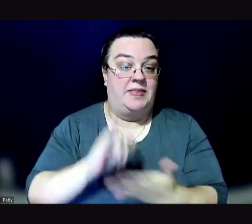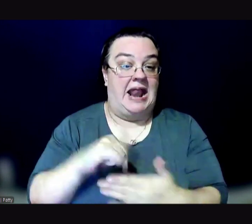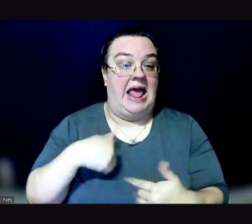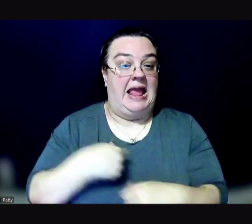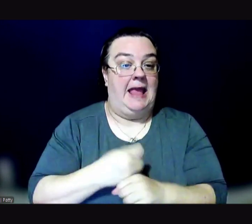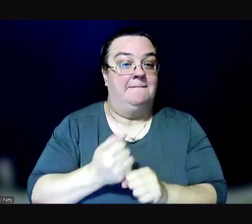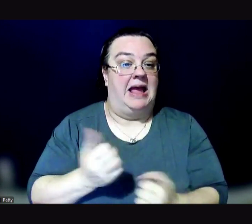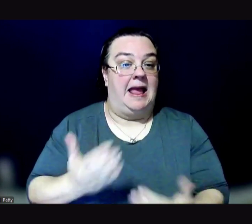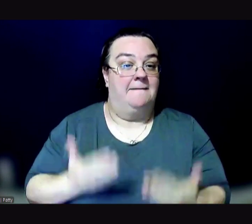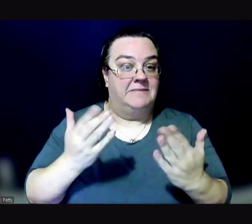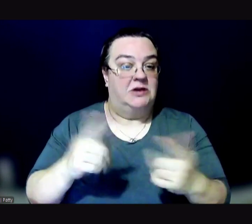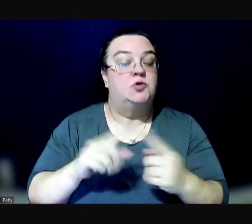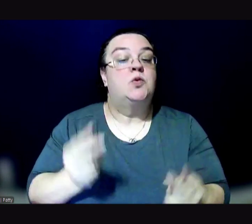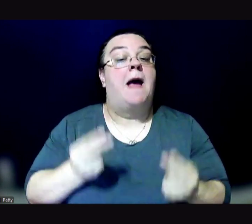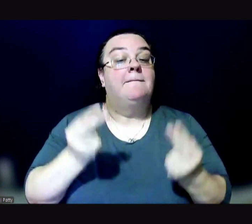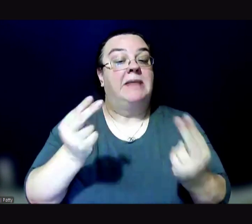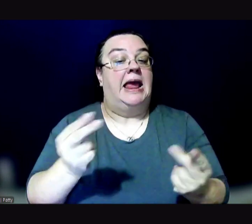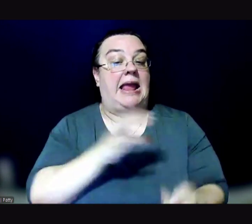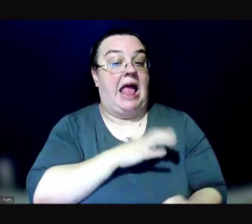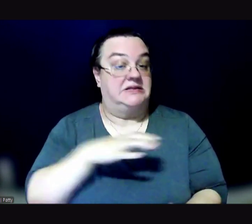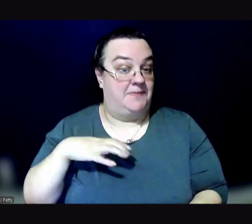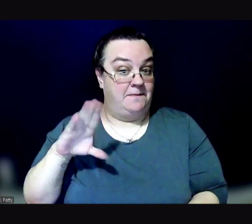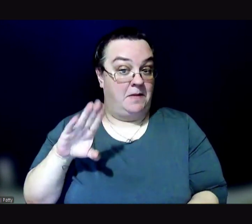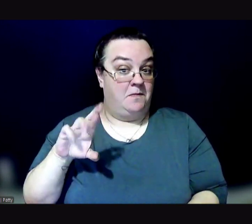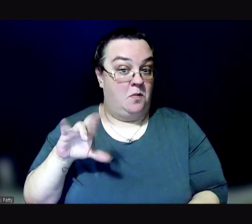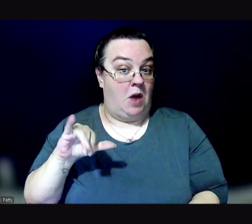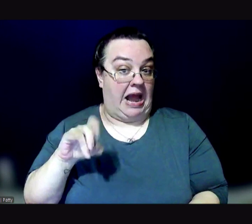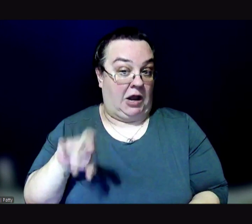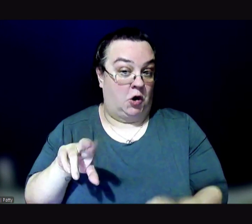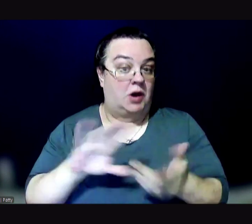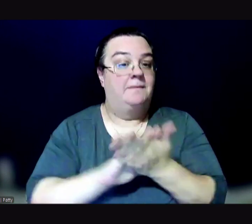nominate Councilmember Briner to be the vice mayor.